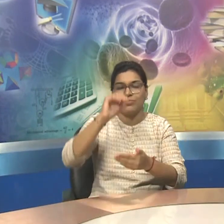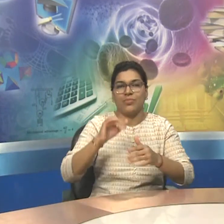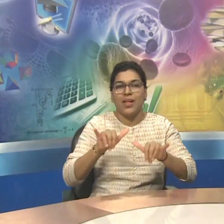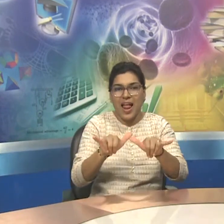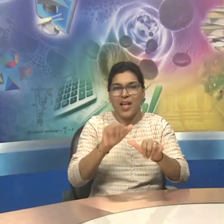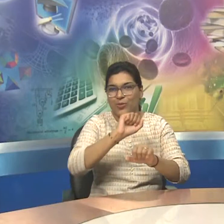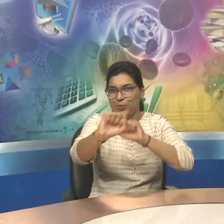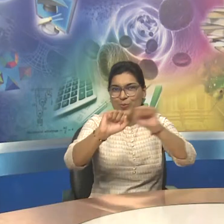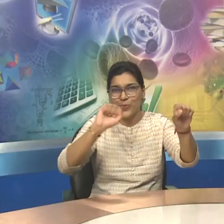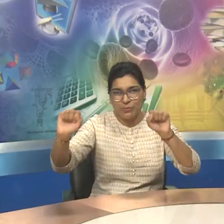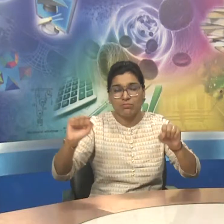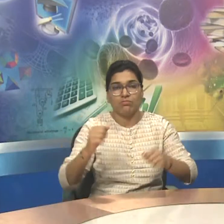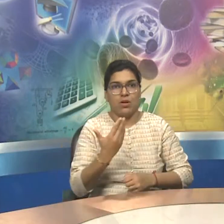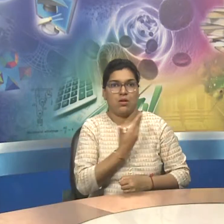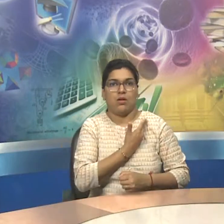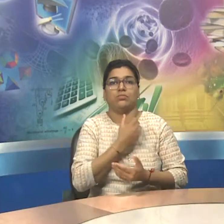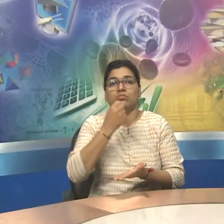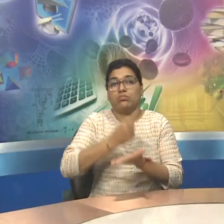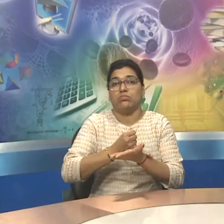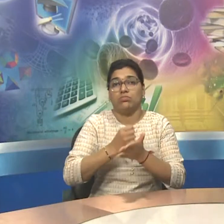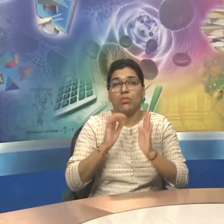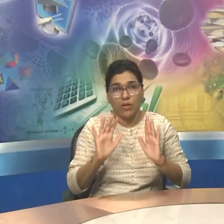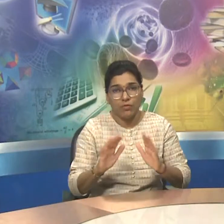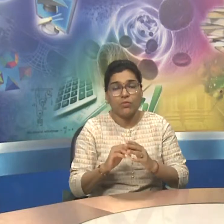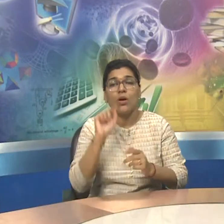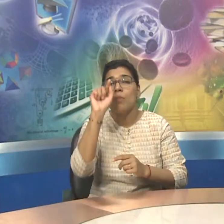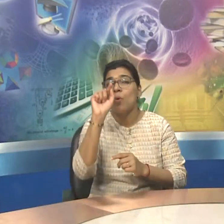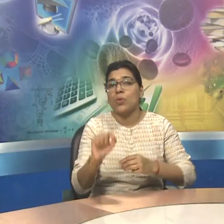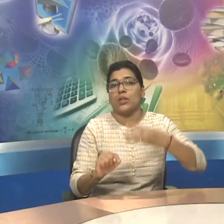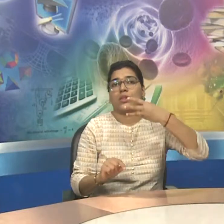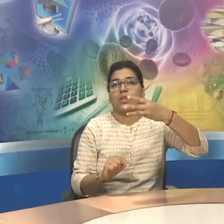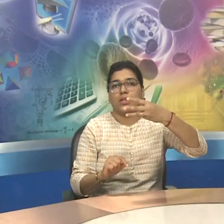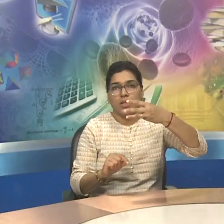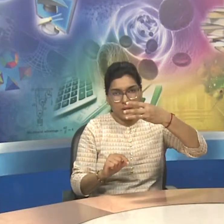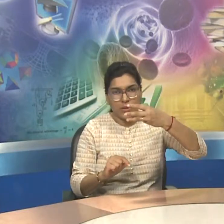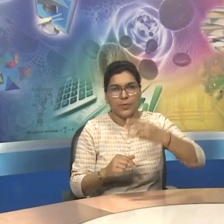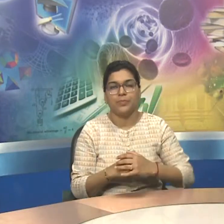as the right of a citizens are concerned,